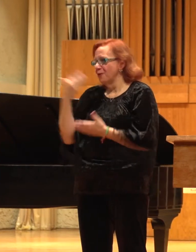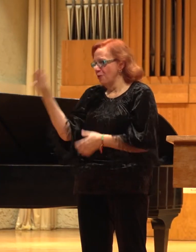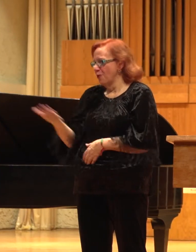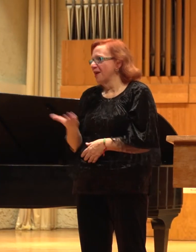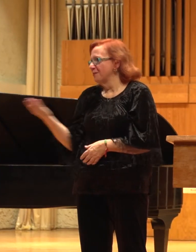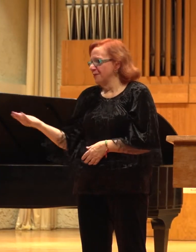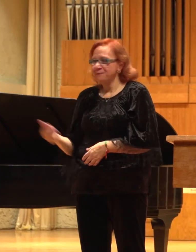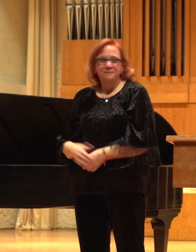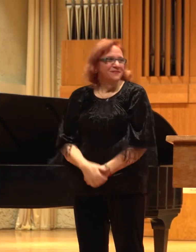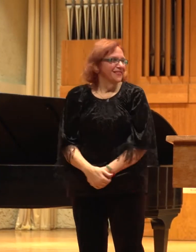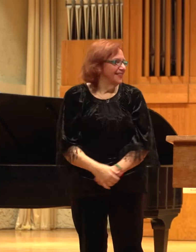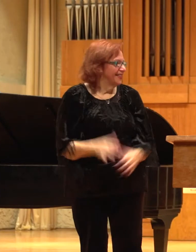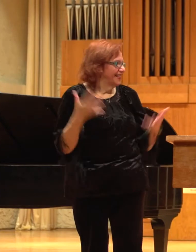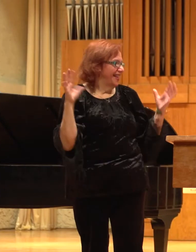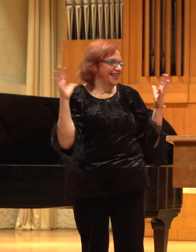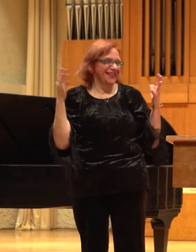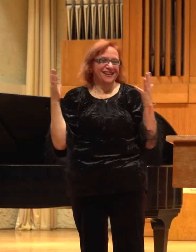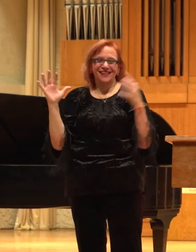him.